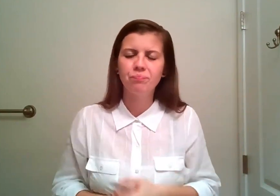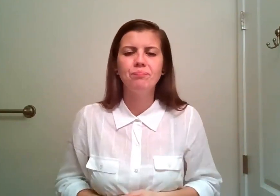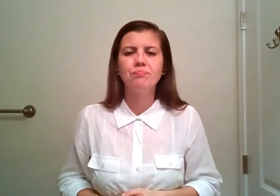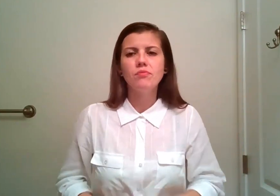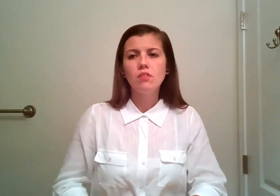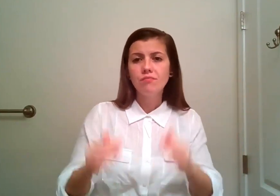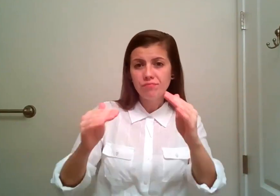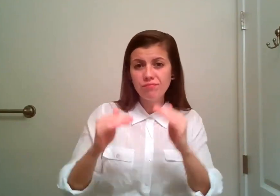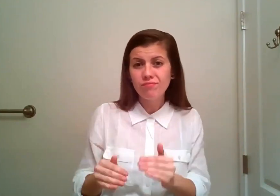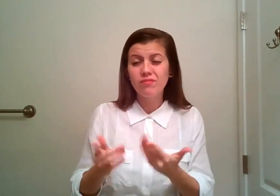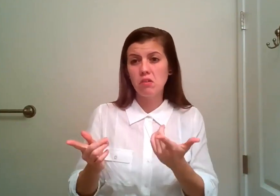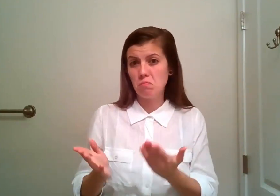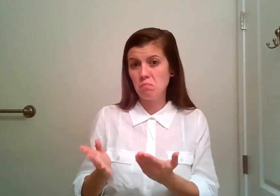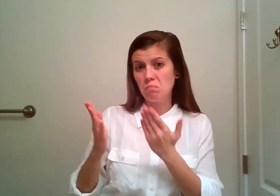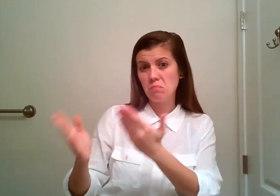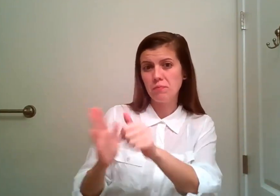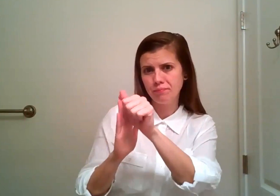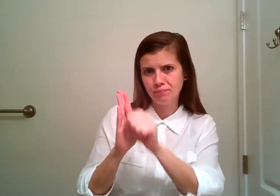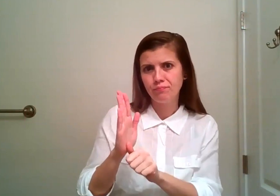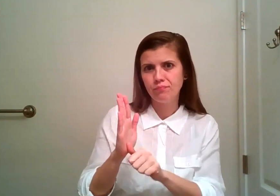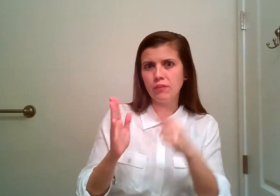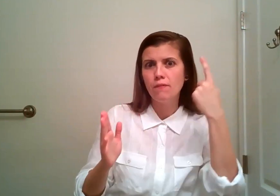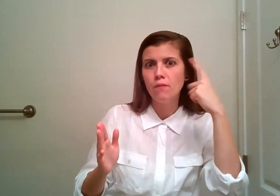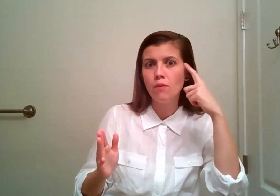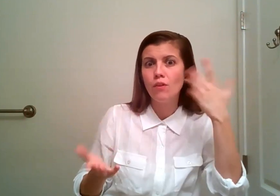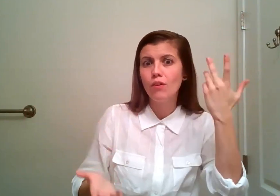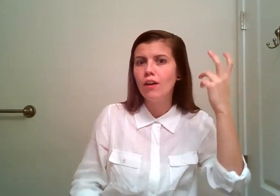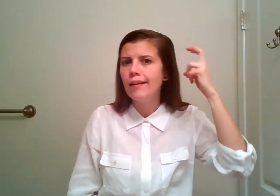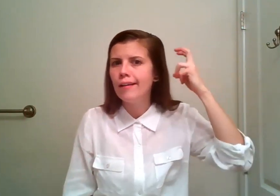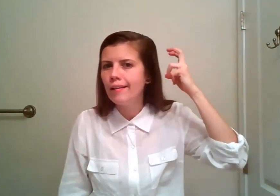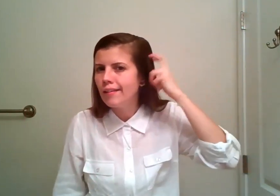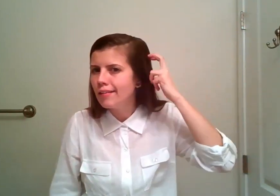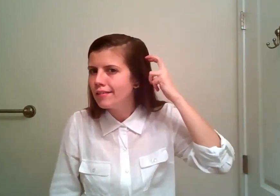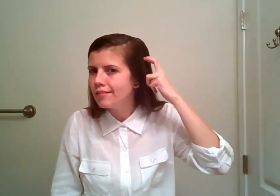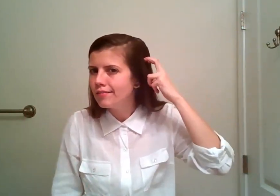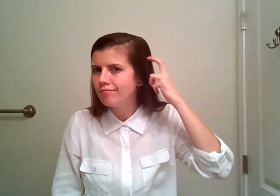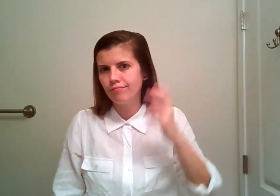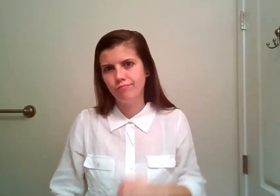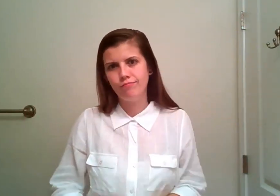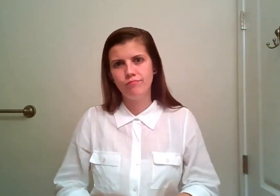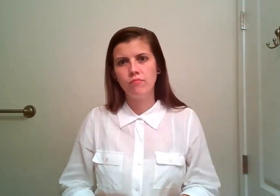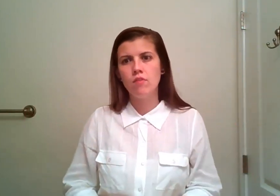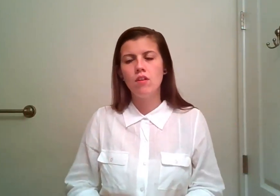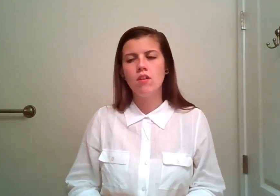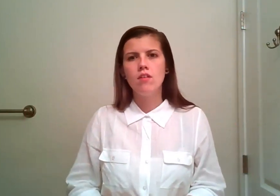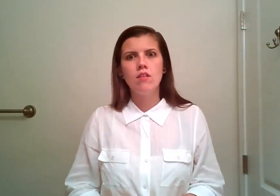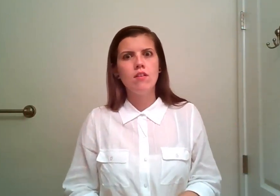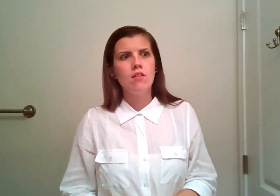But before that, another step we need to do is we could offer her a cochlear implant. And to do that, she's going to